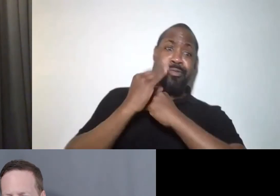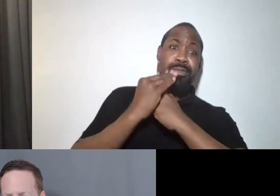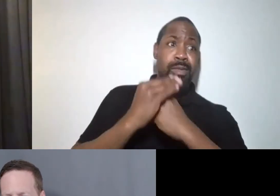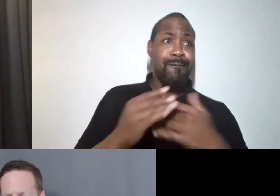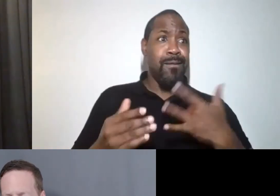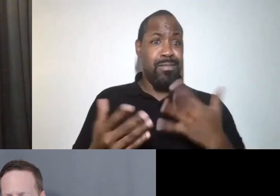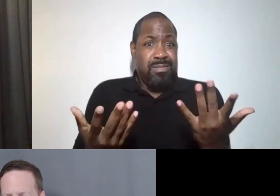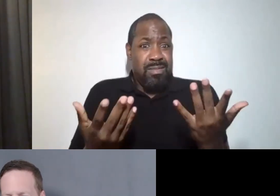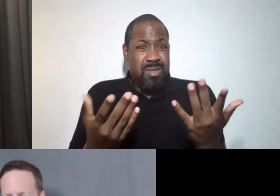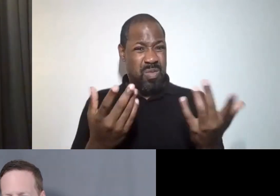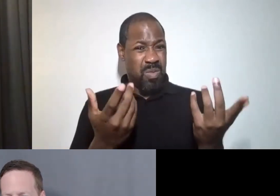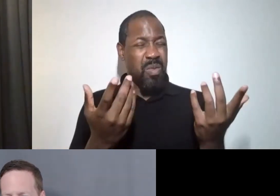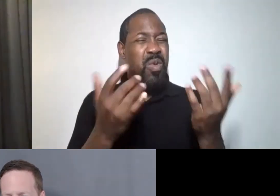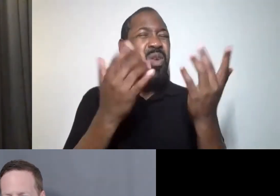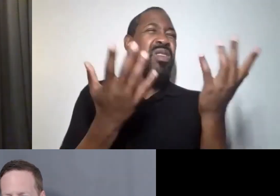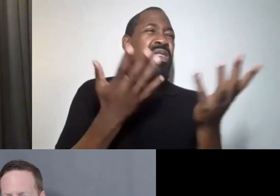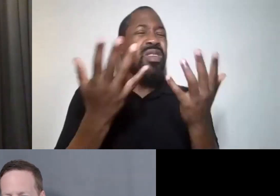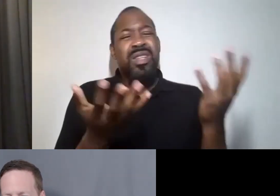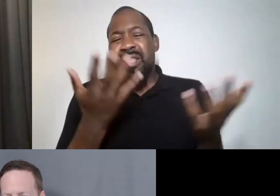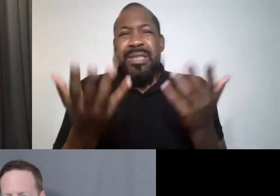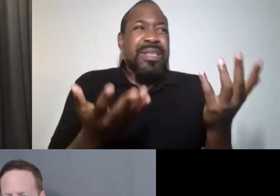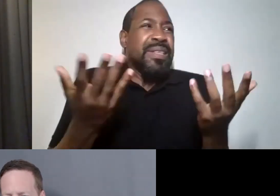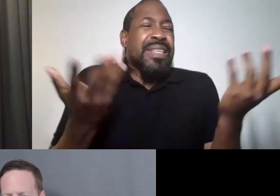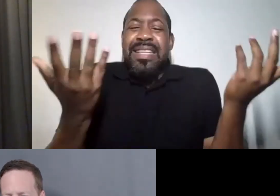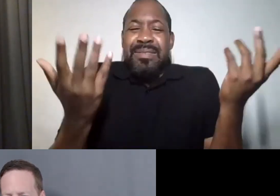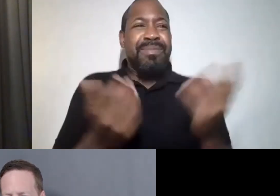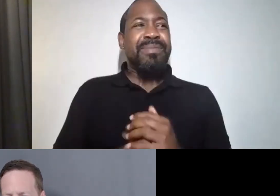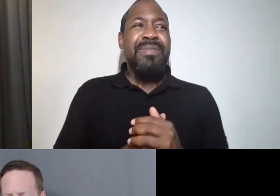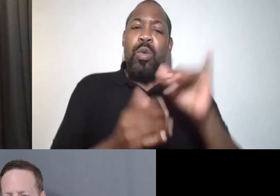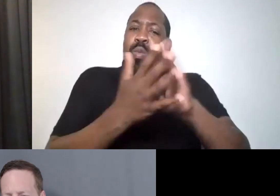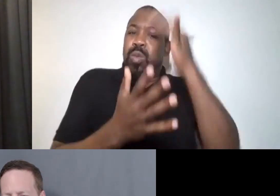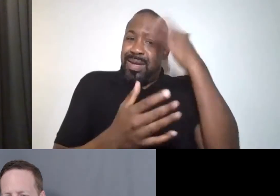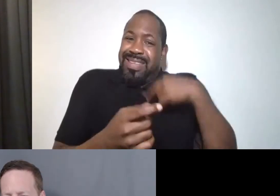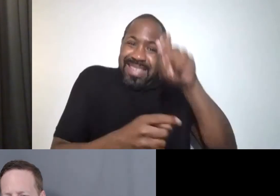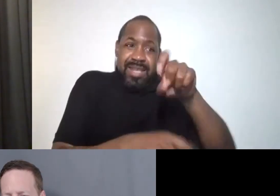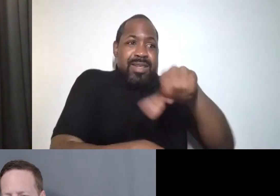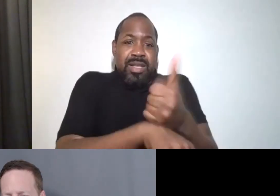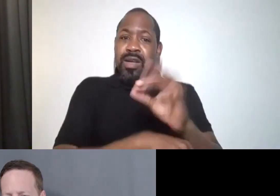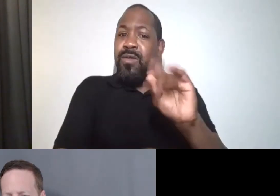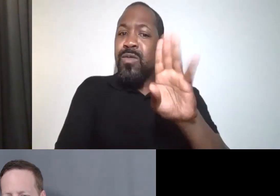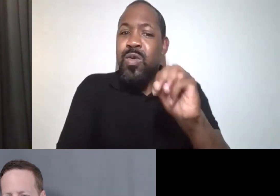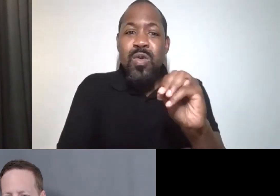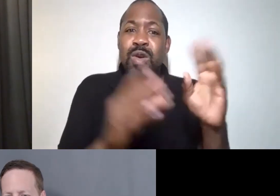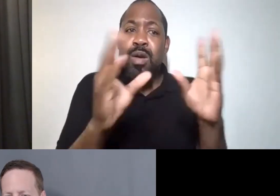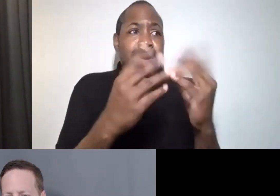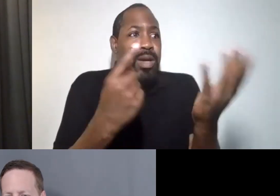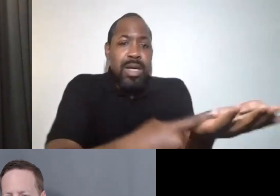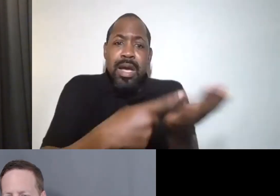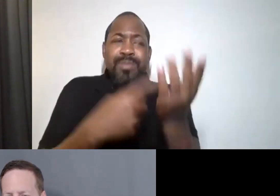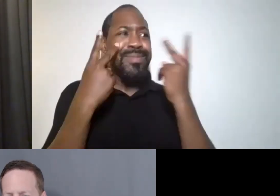if the result is that we're going to be put down and overrun by by racism. That's why I feel like we